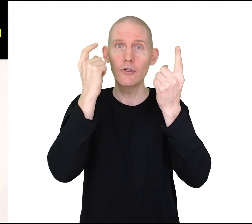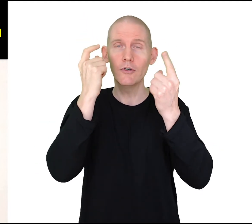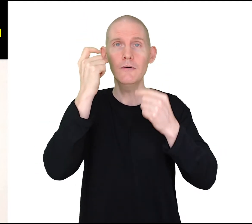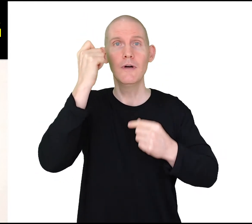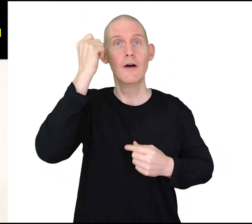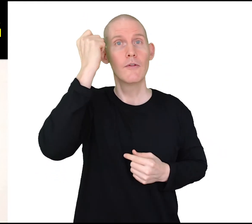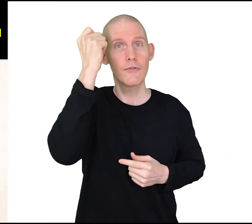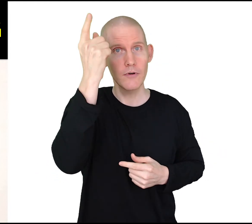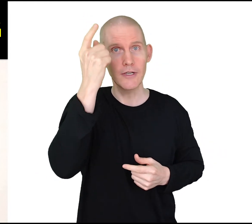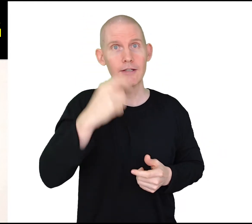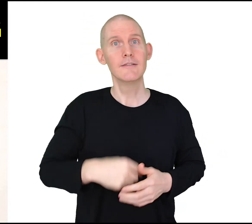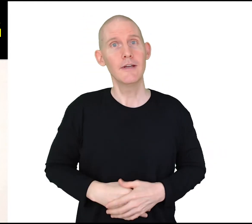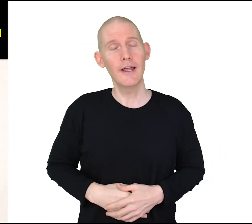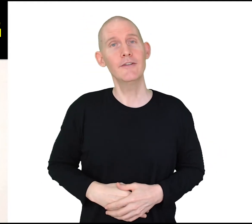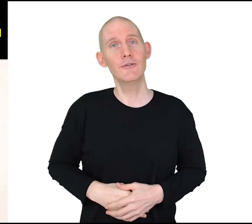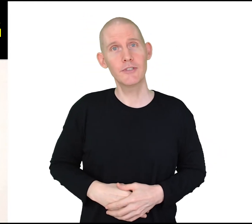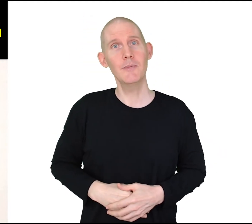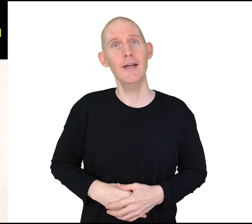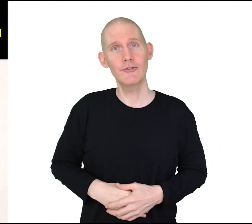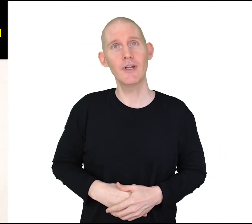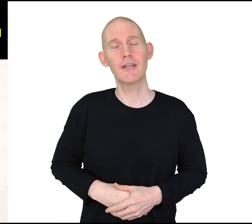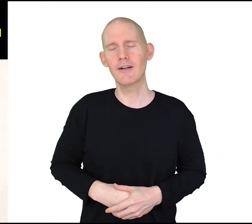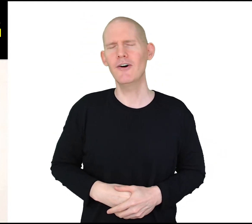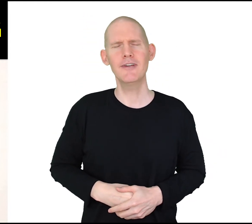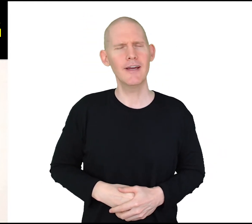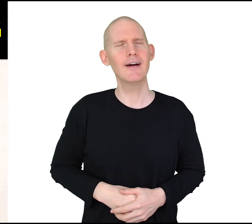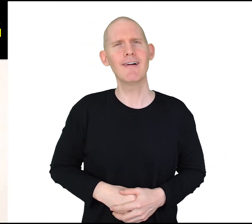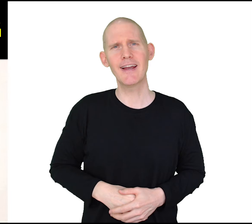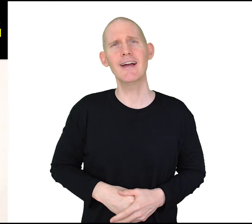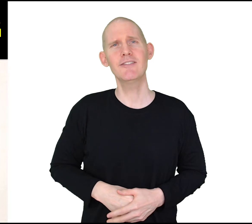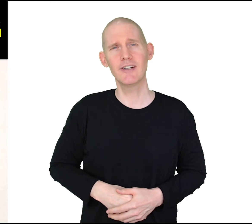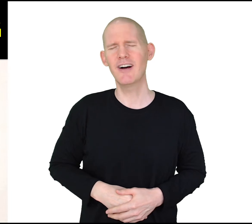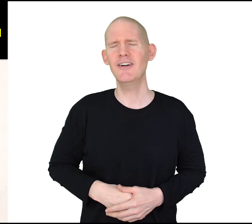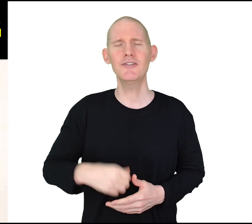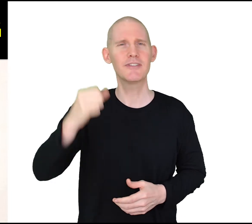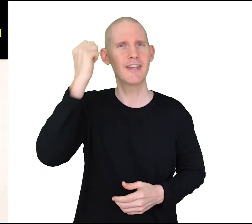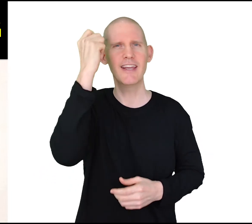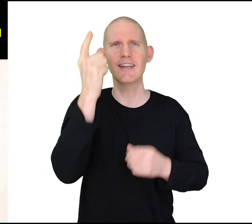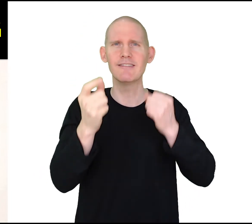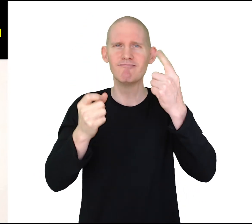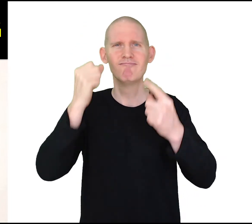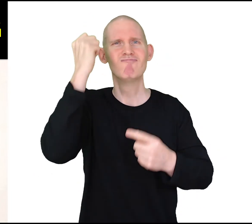2, 3, and do some head shaking. Oh yeah, I gotcha, understanding.